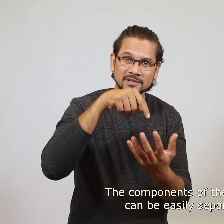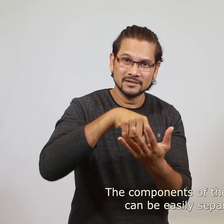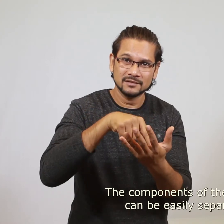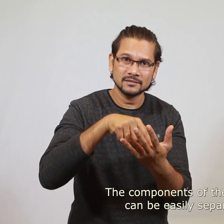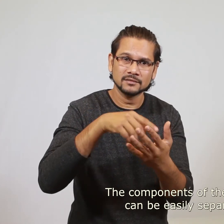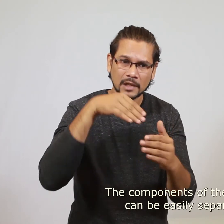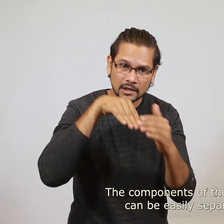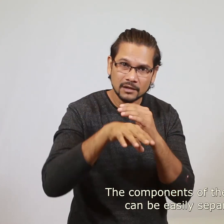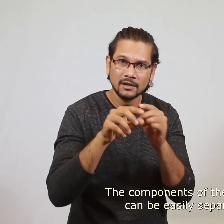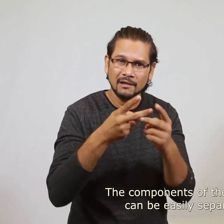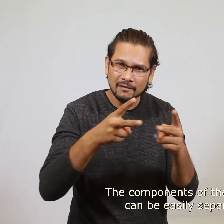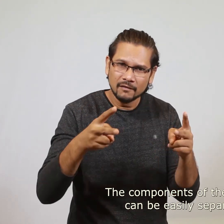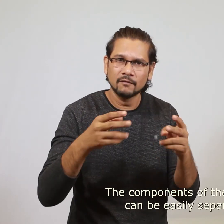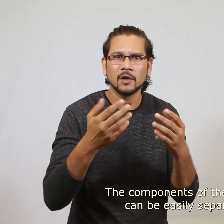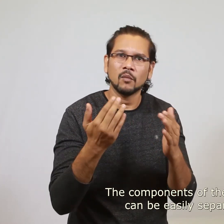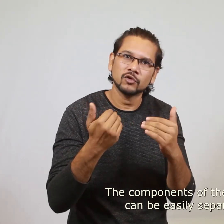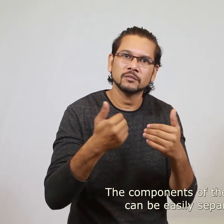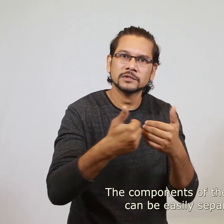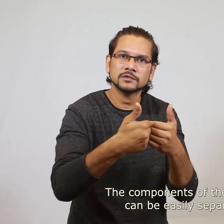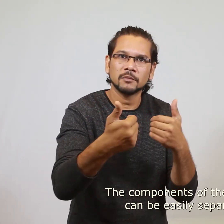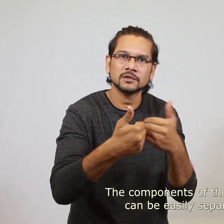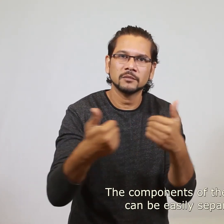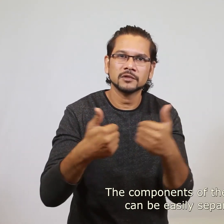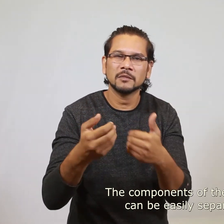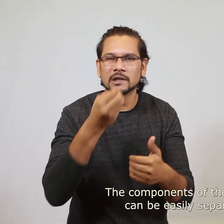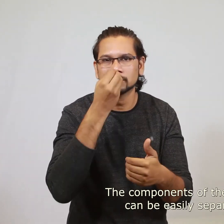The components of the mixture can be easily separated.